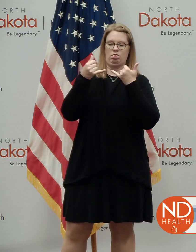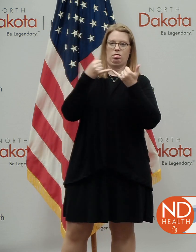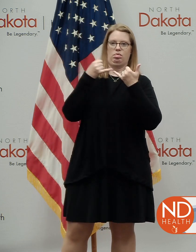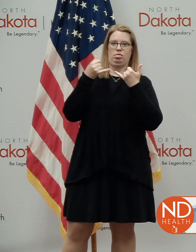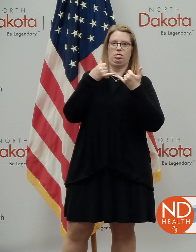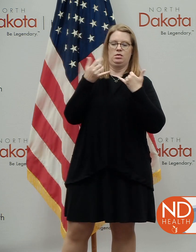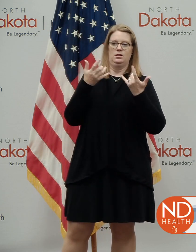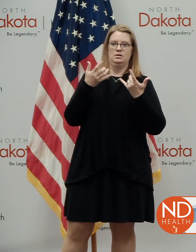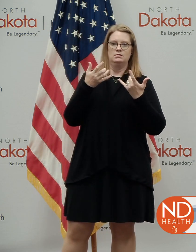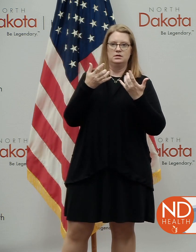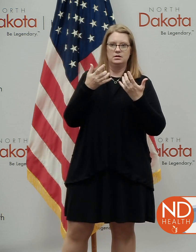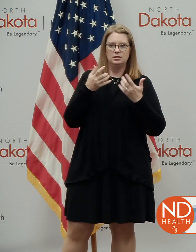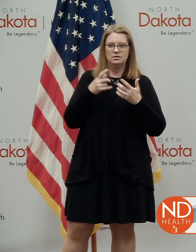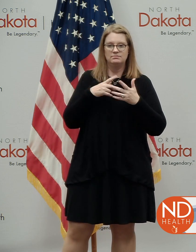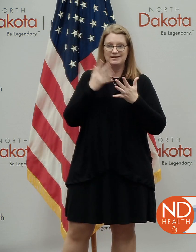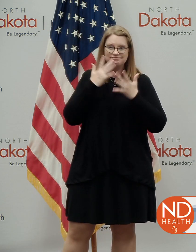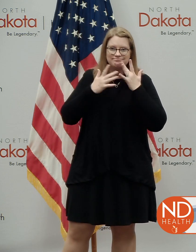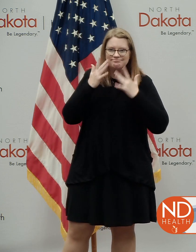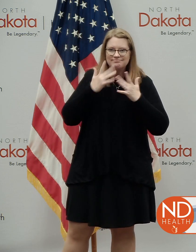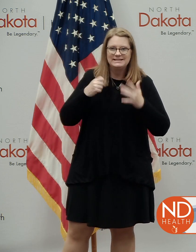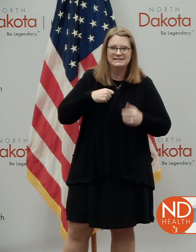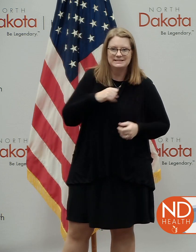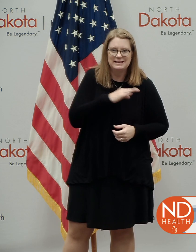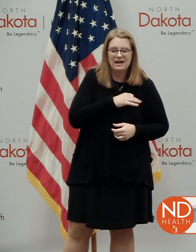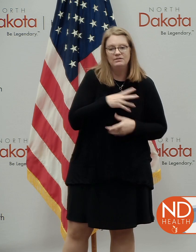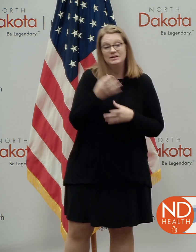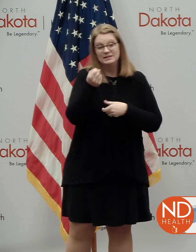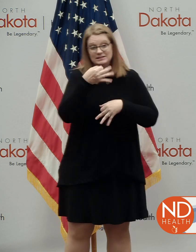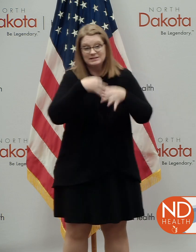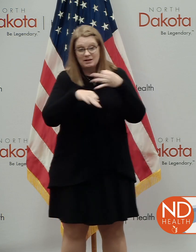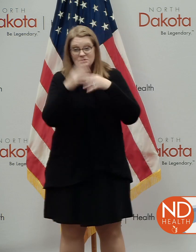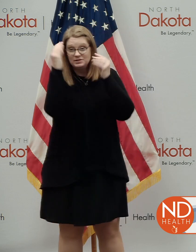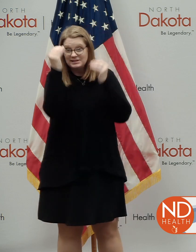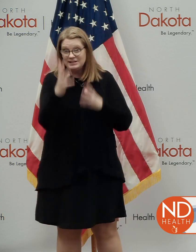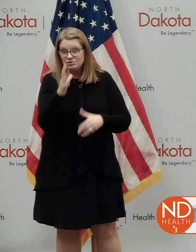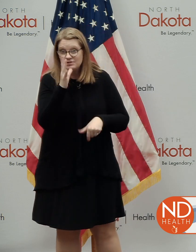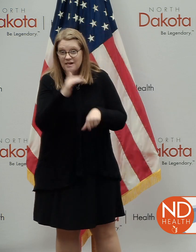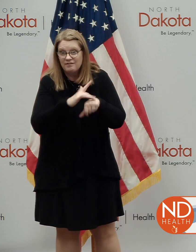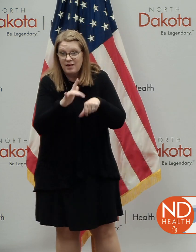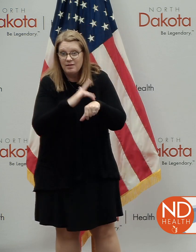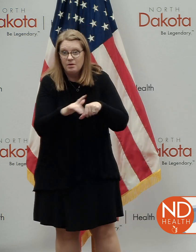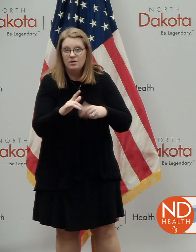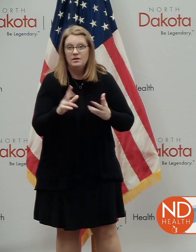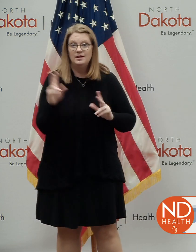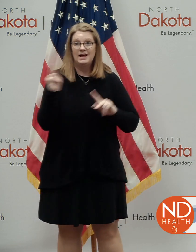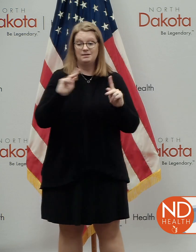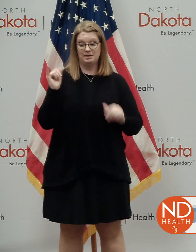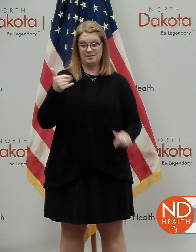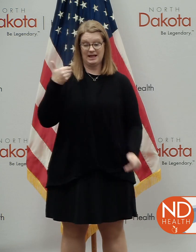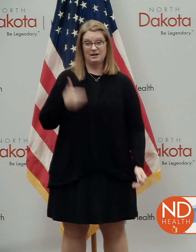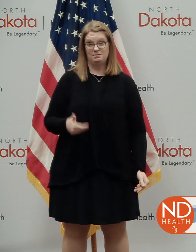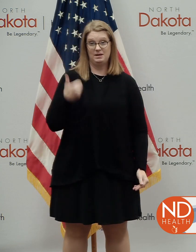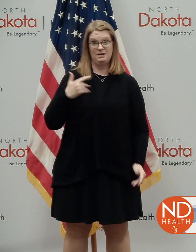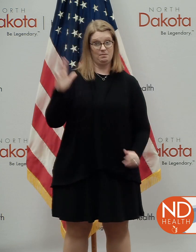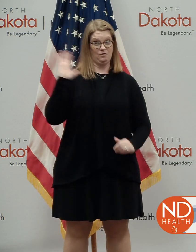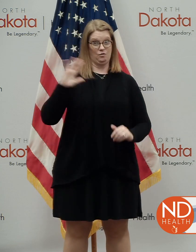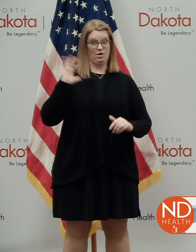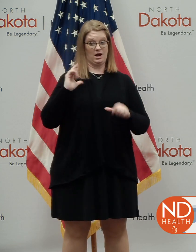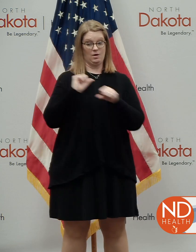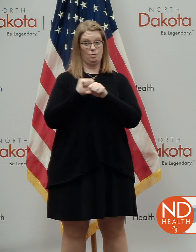that because of short-staffed, substitutes aren't available, and people like me, who were in